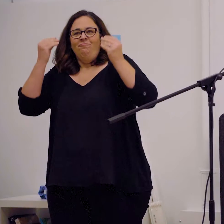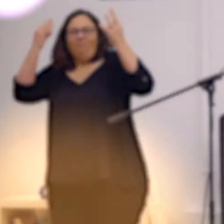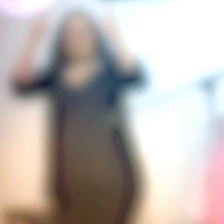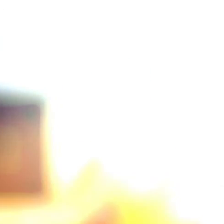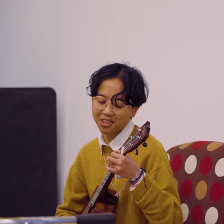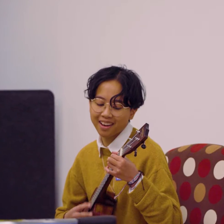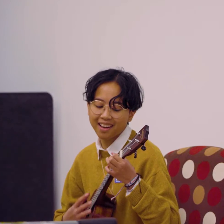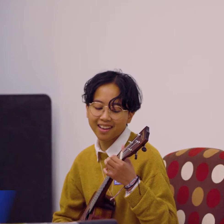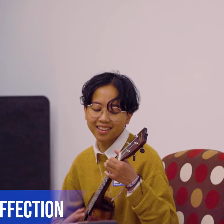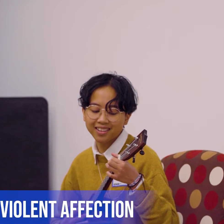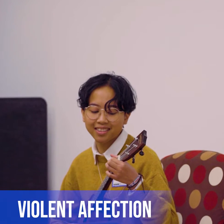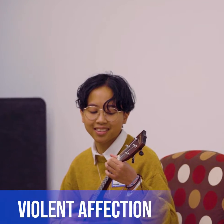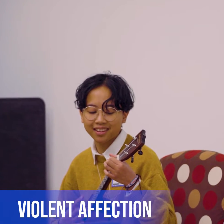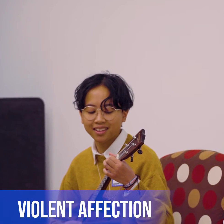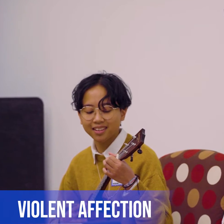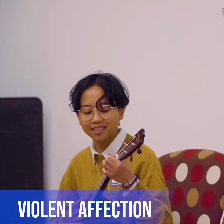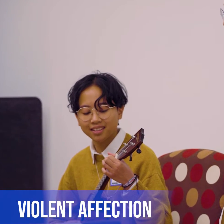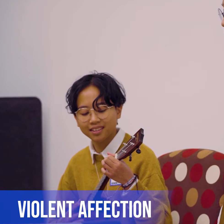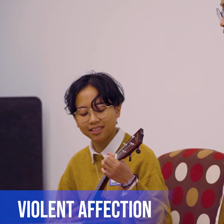and inspiration.